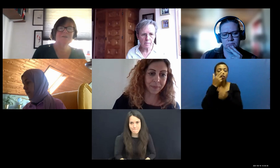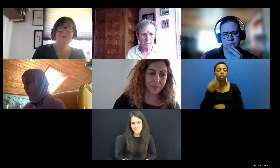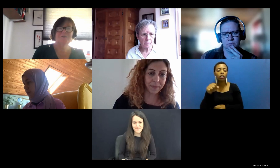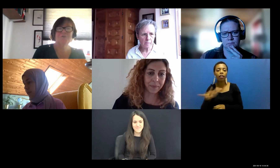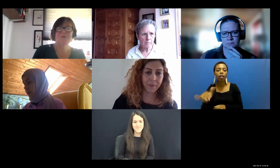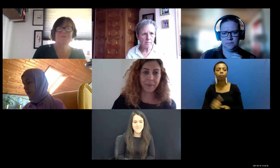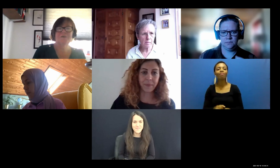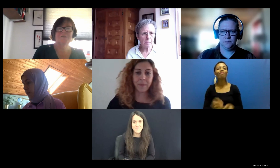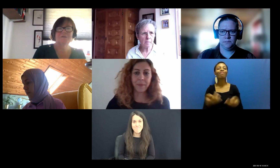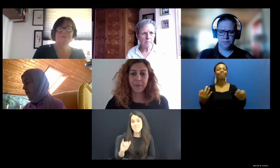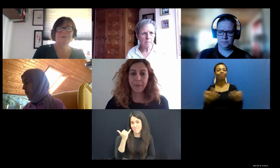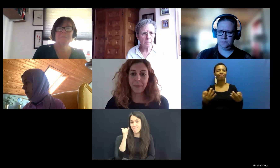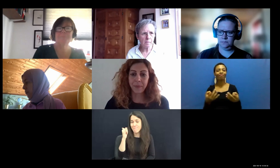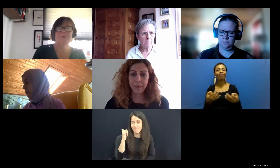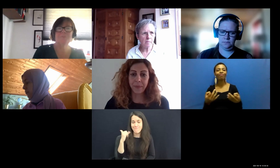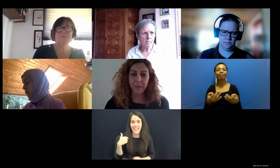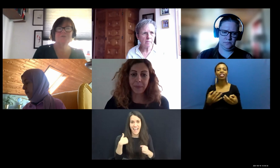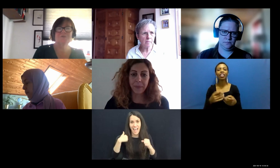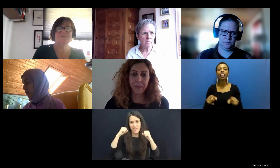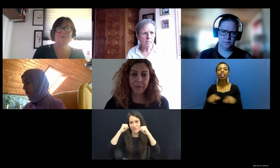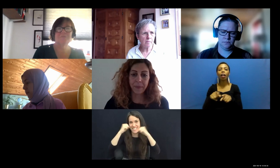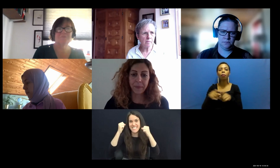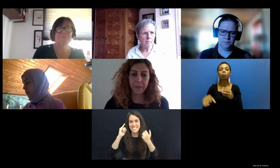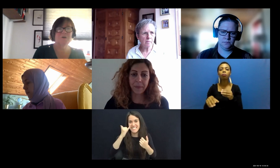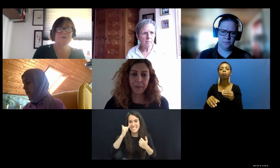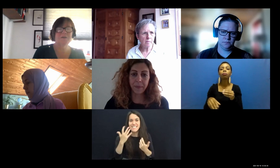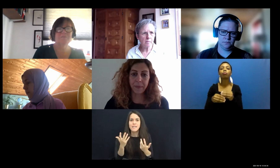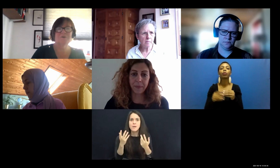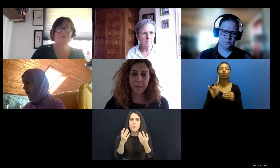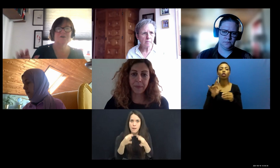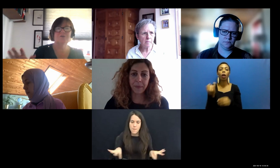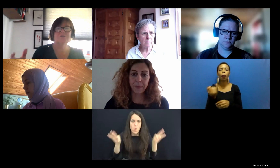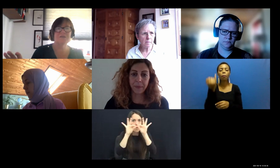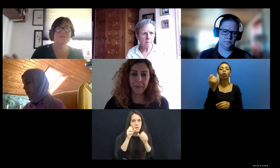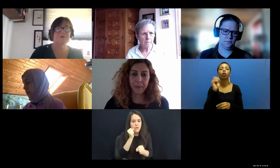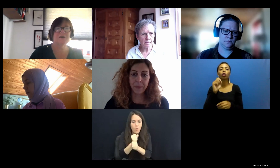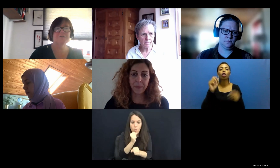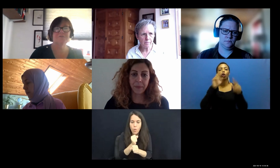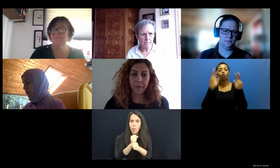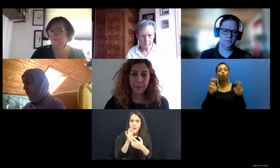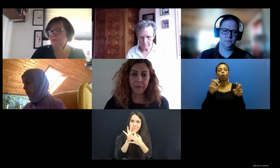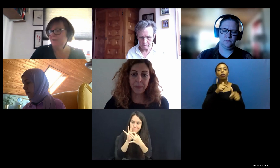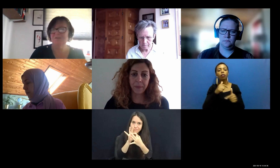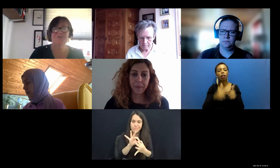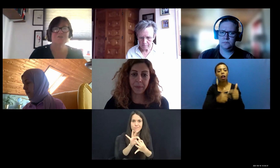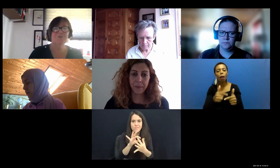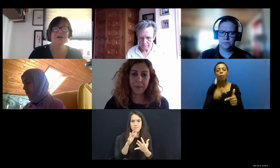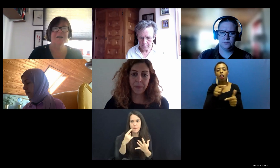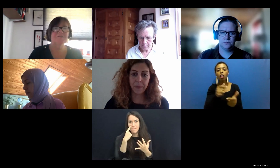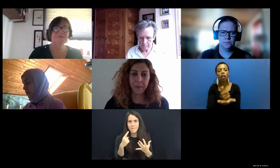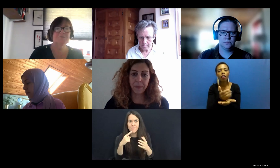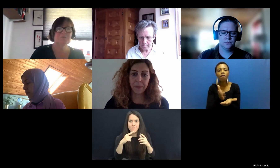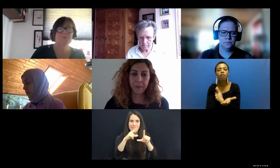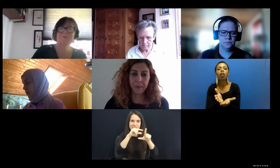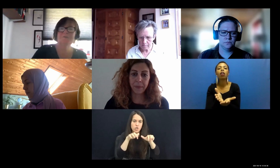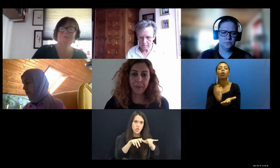Absolutely, completely agree that the importance of working across that divide of digital